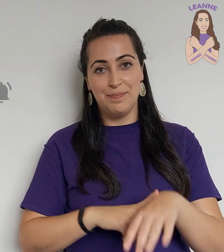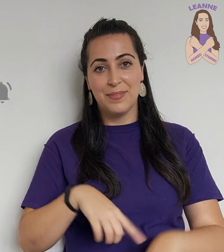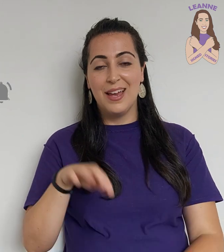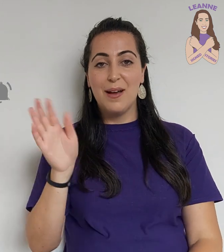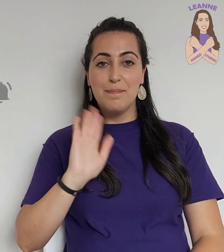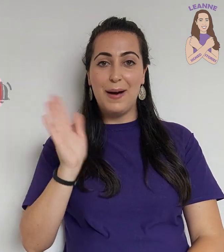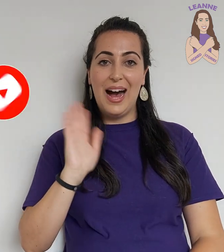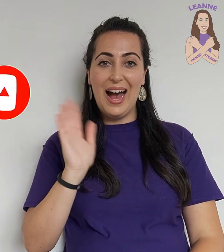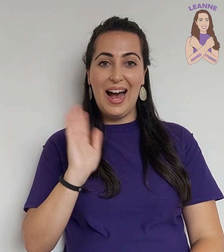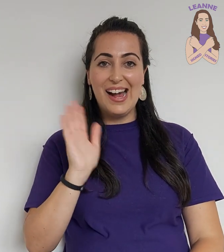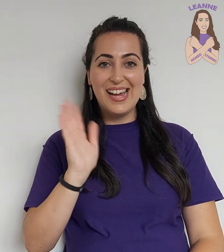Bye!